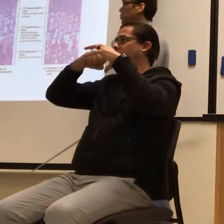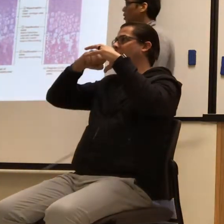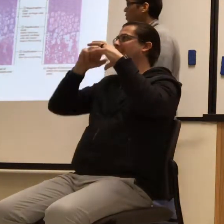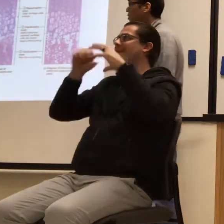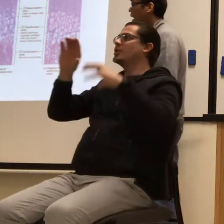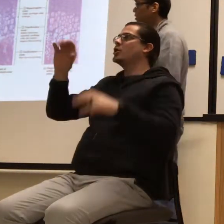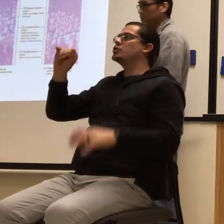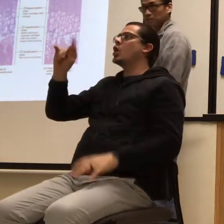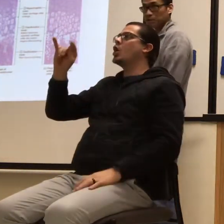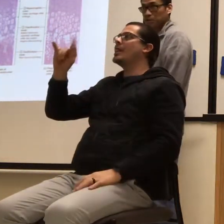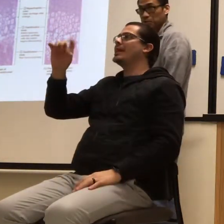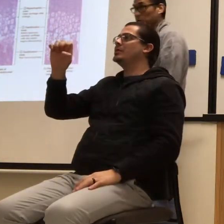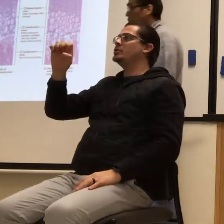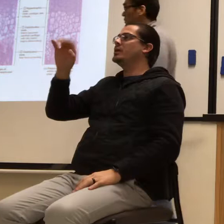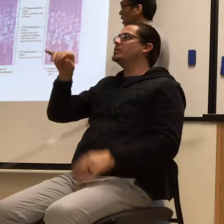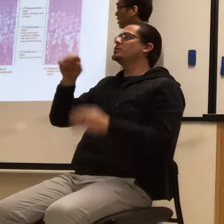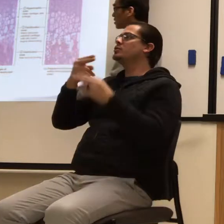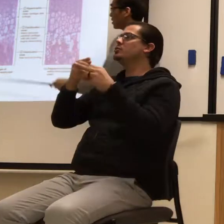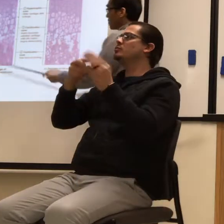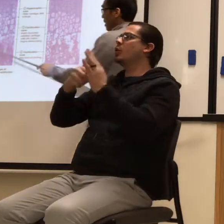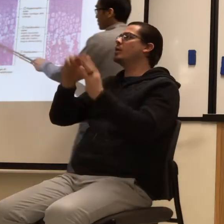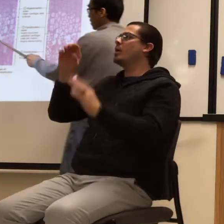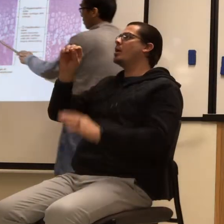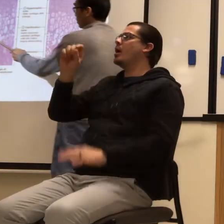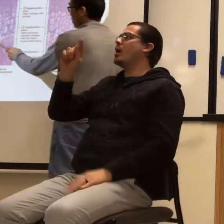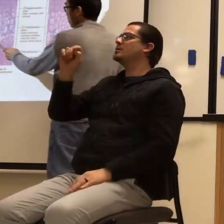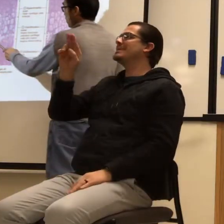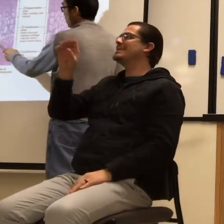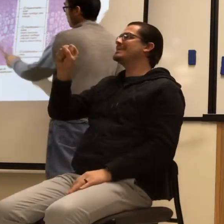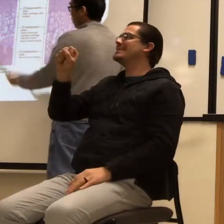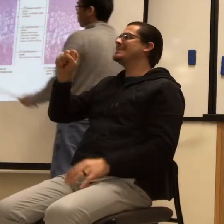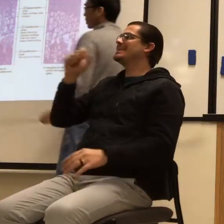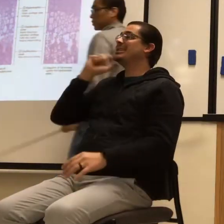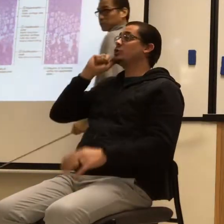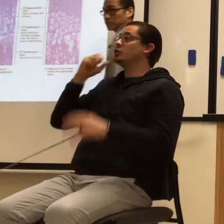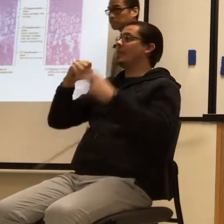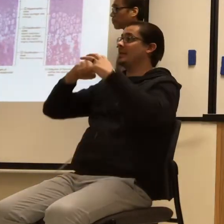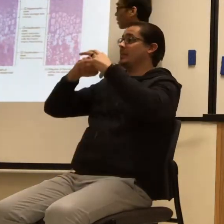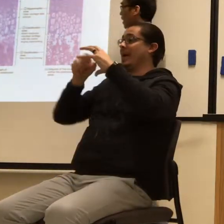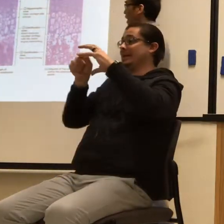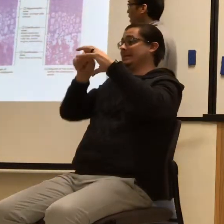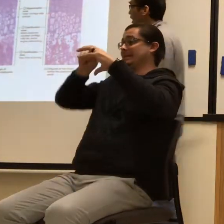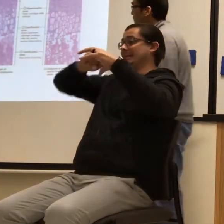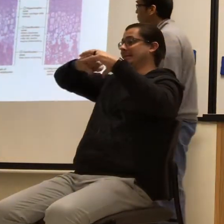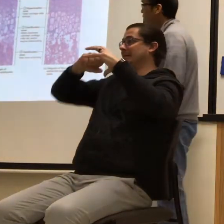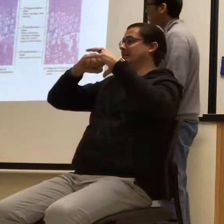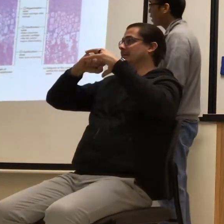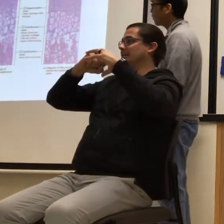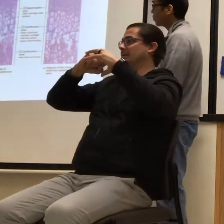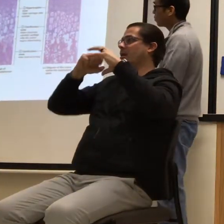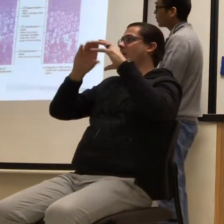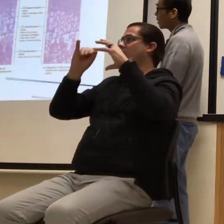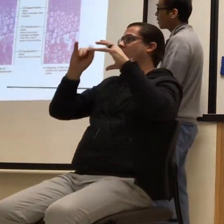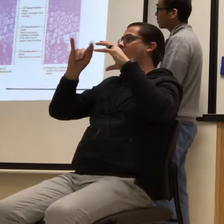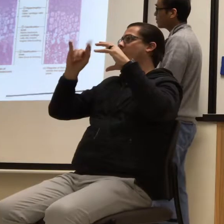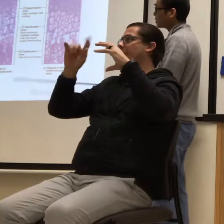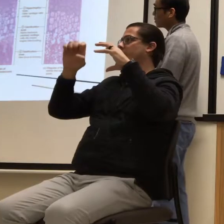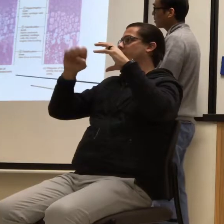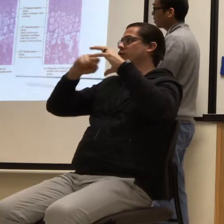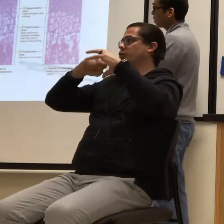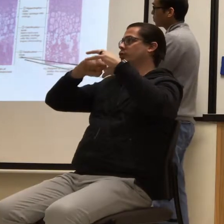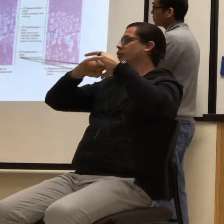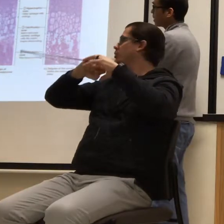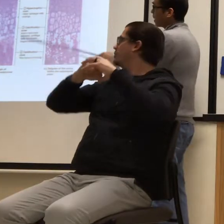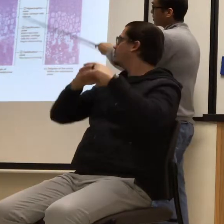is supposed to show is the osseous tissue. So if you kind of see space there, it's cartilage. And if you look at